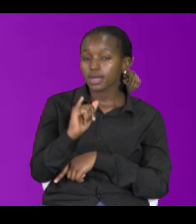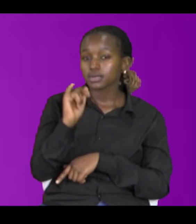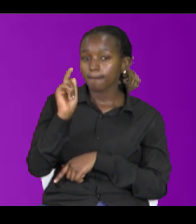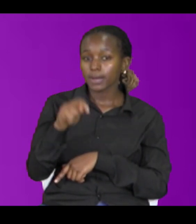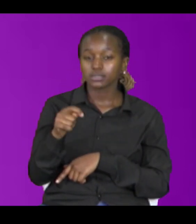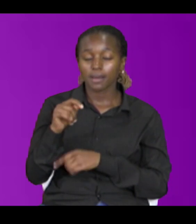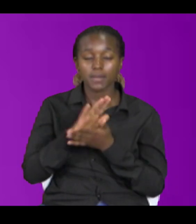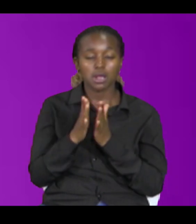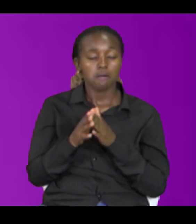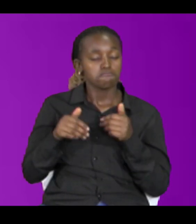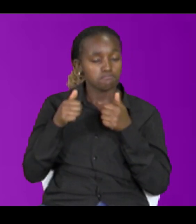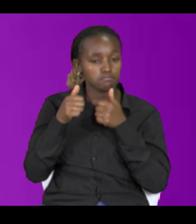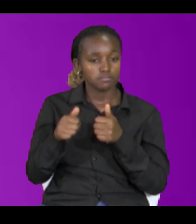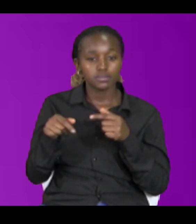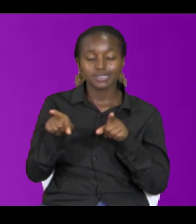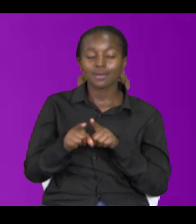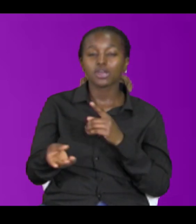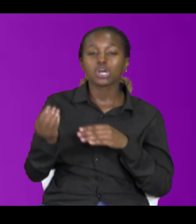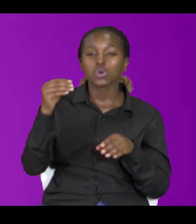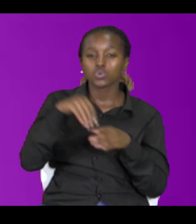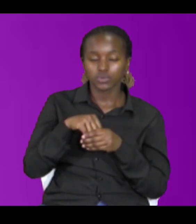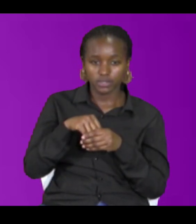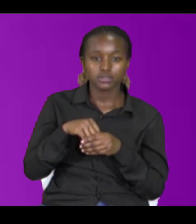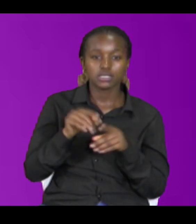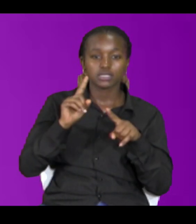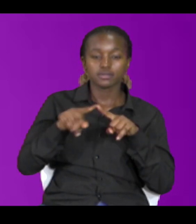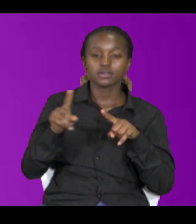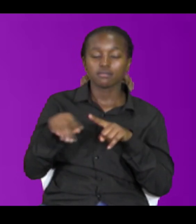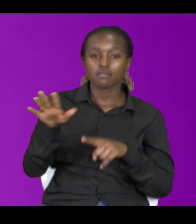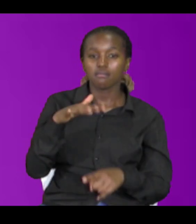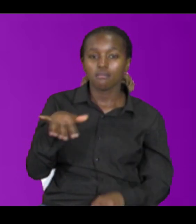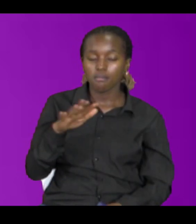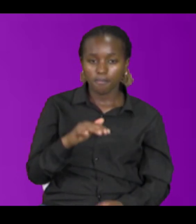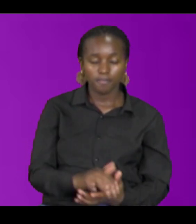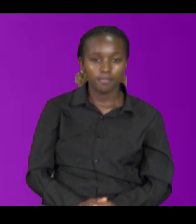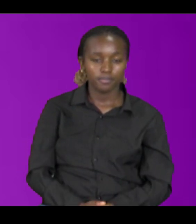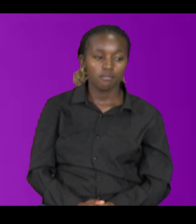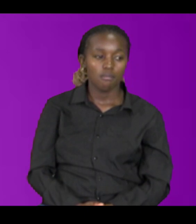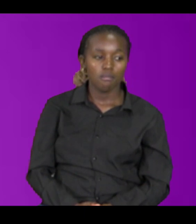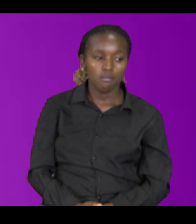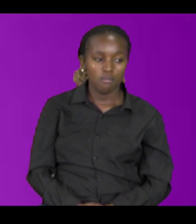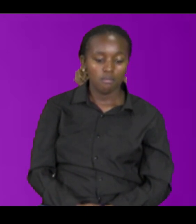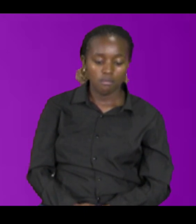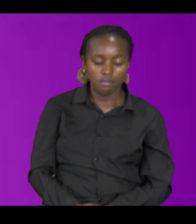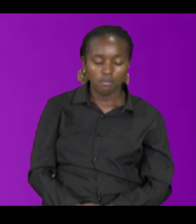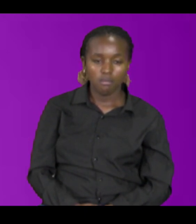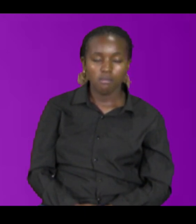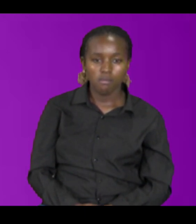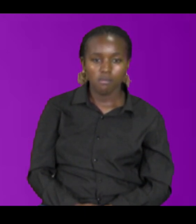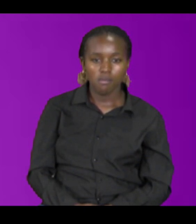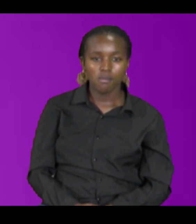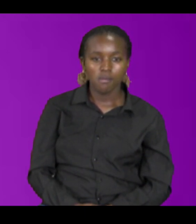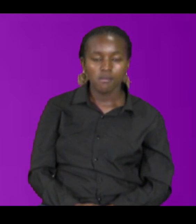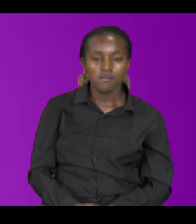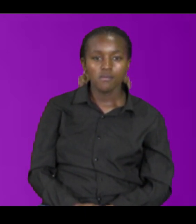to be considered, and that's why we are always seeing advancements every now and then